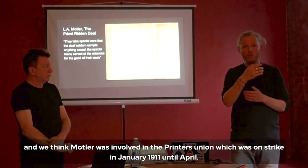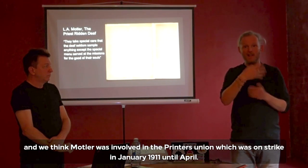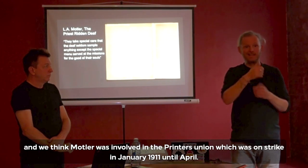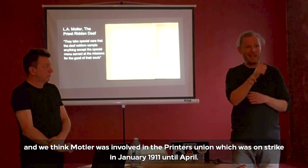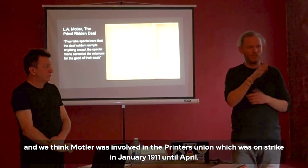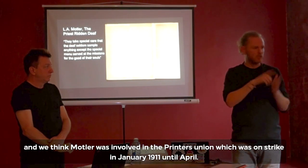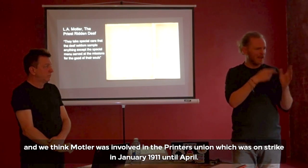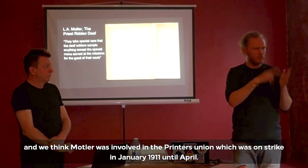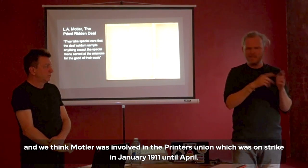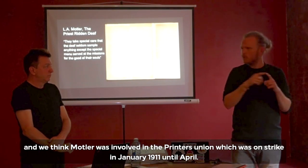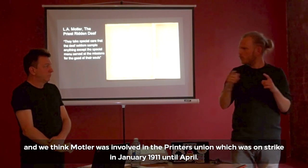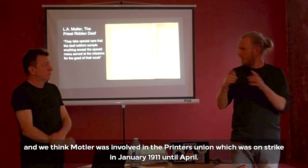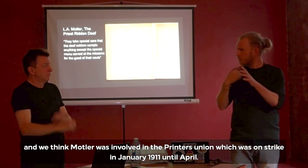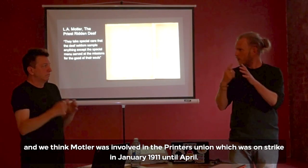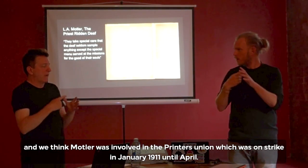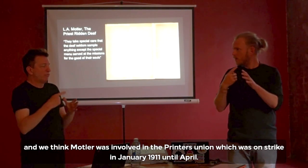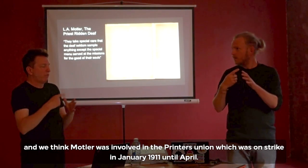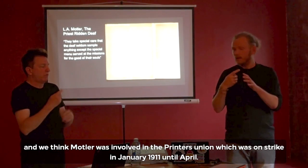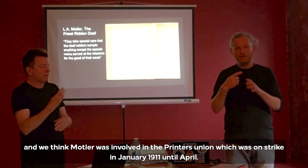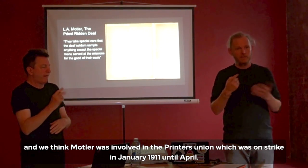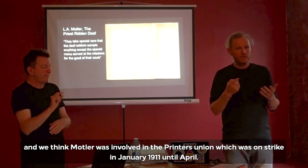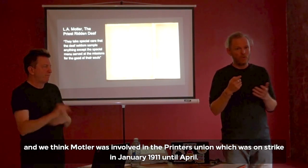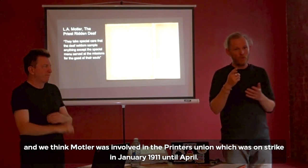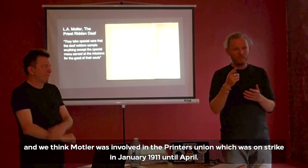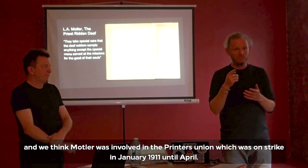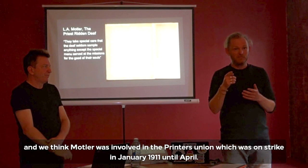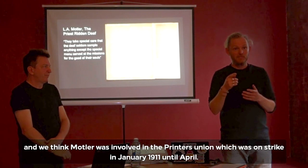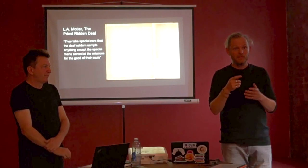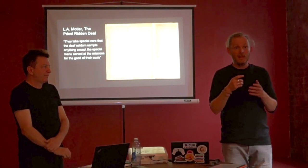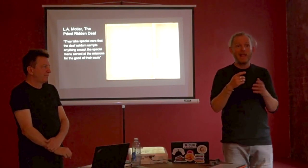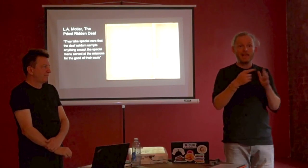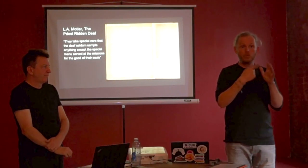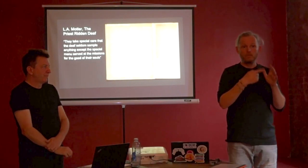union strike in January 1911 till April.